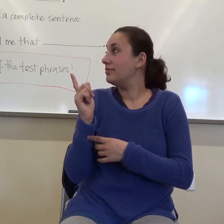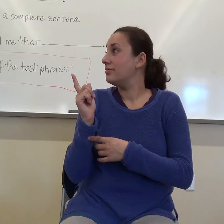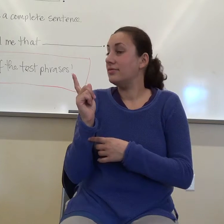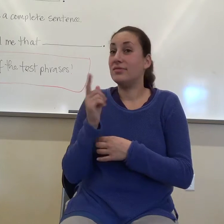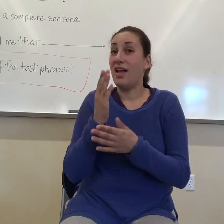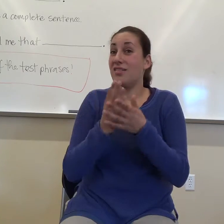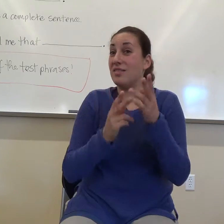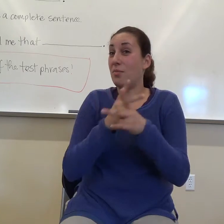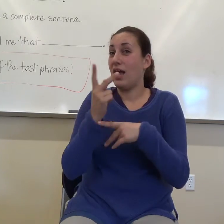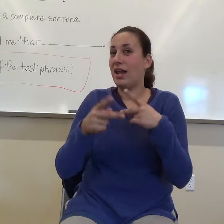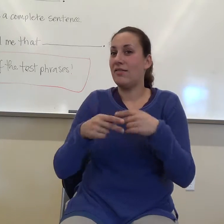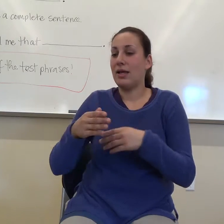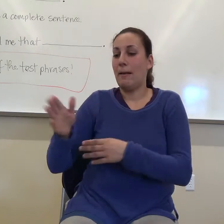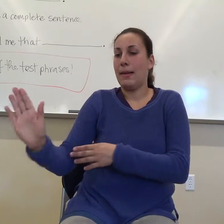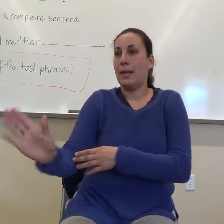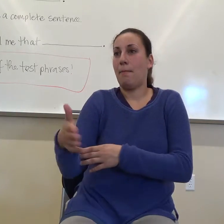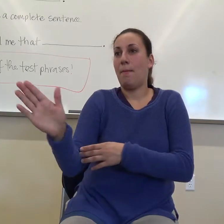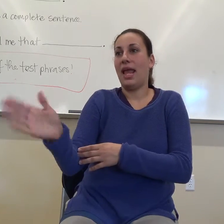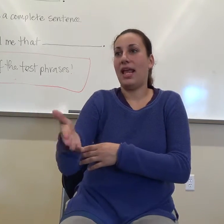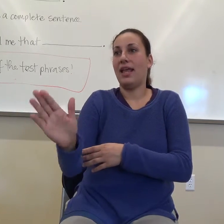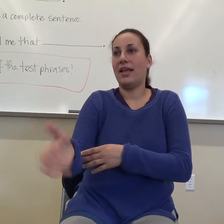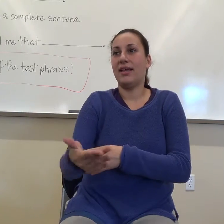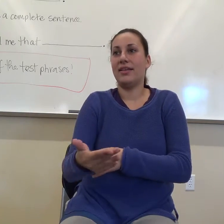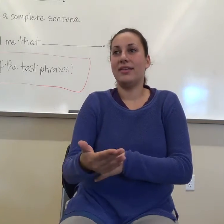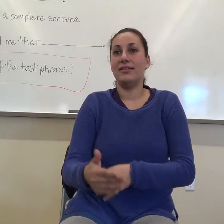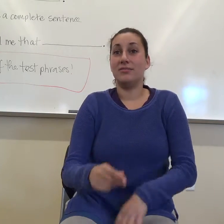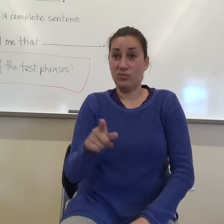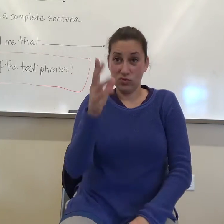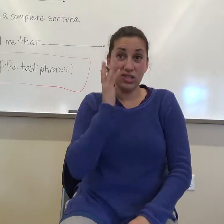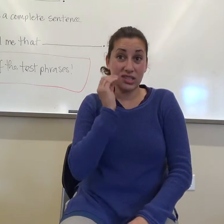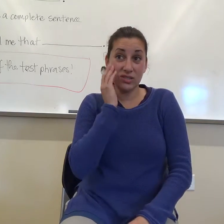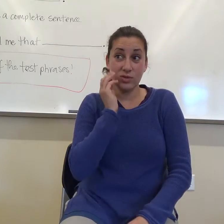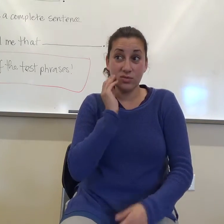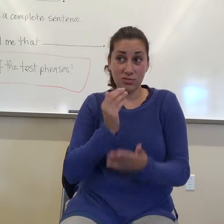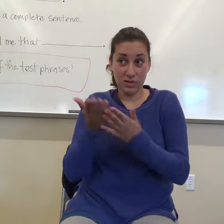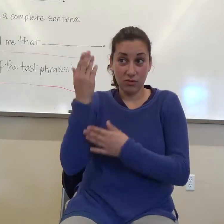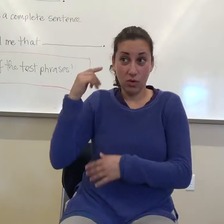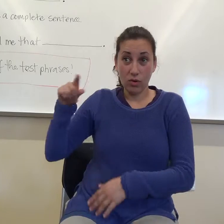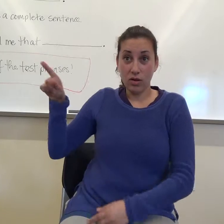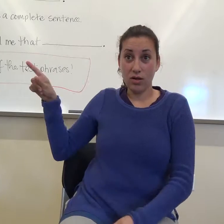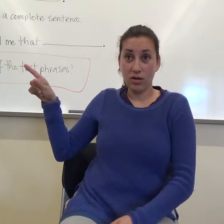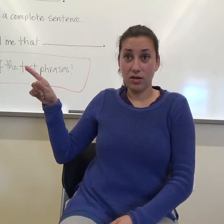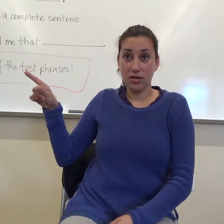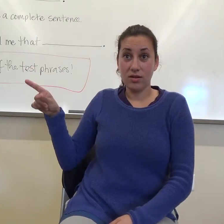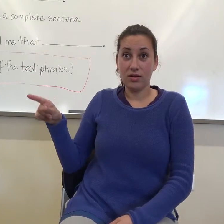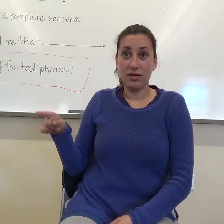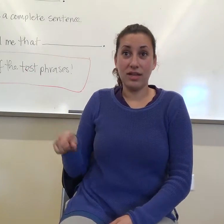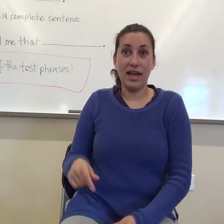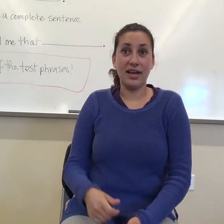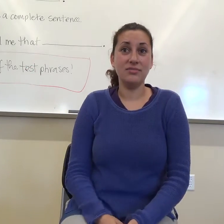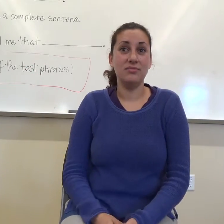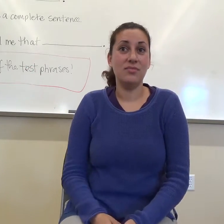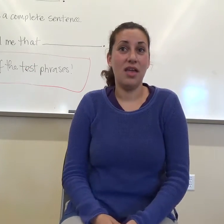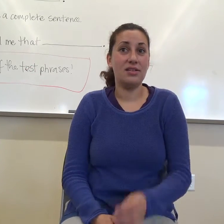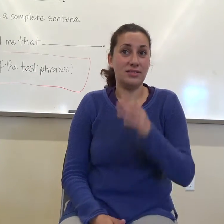of spanking. Has anyone ever experienced that? Amazingly, I've had students. Yeah.